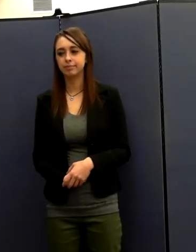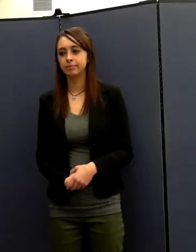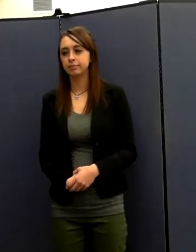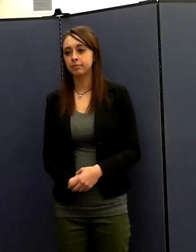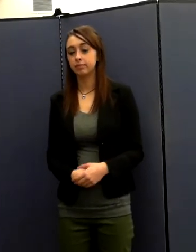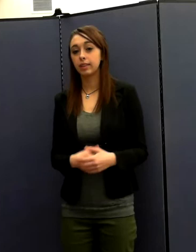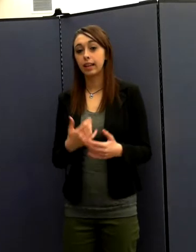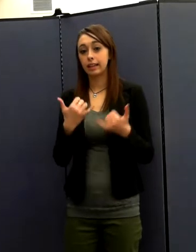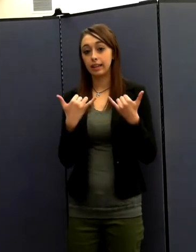take